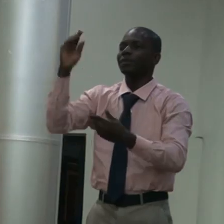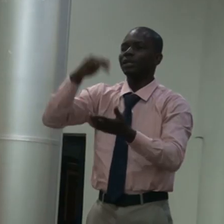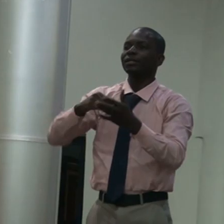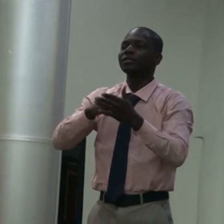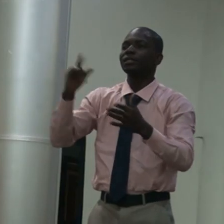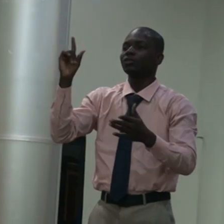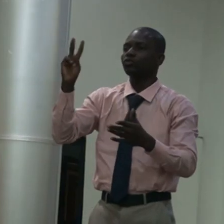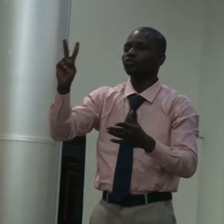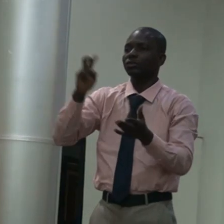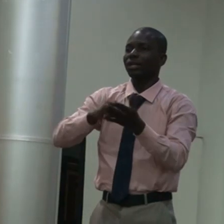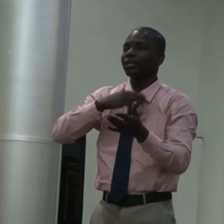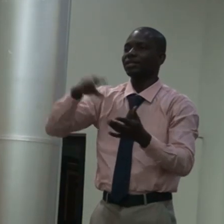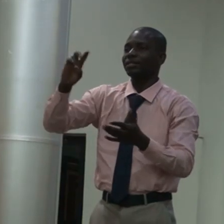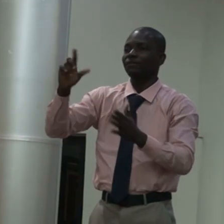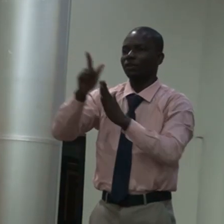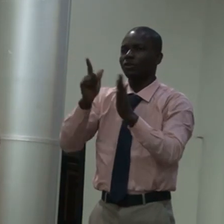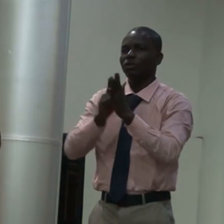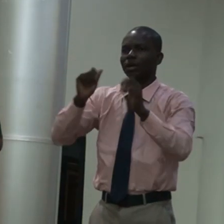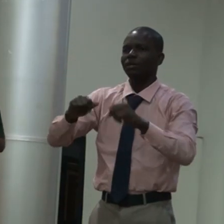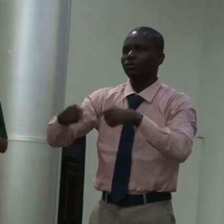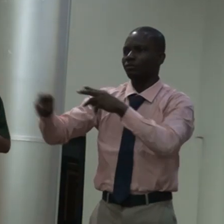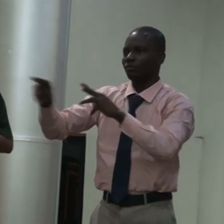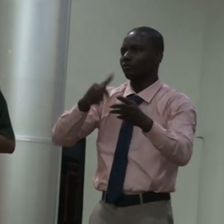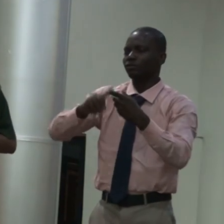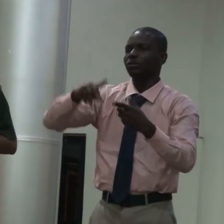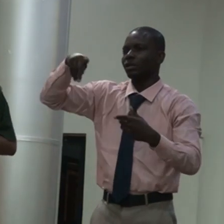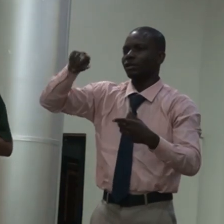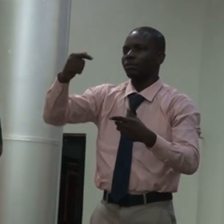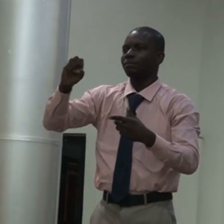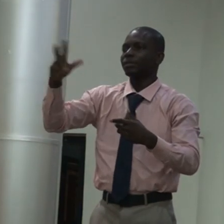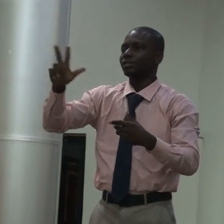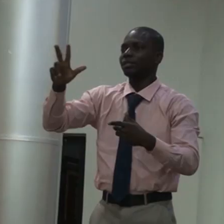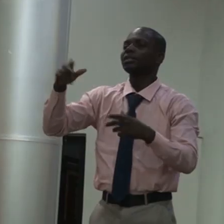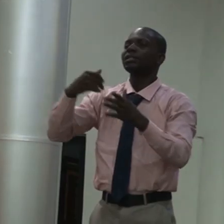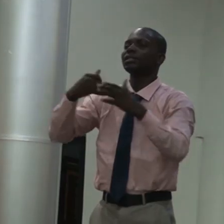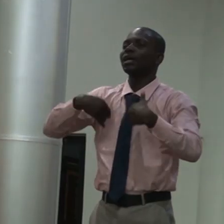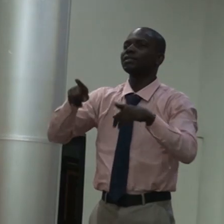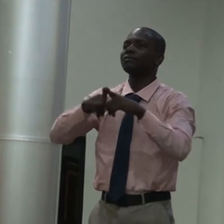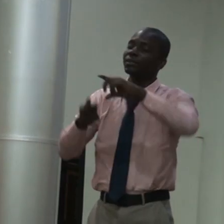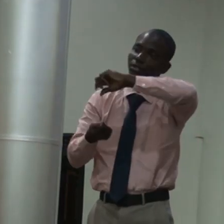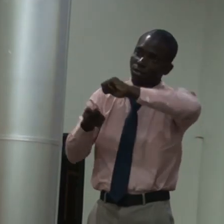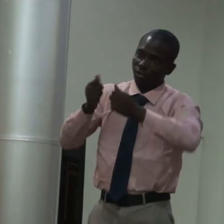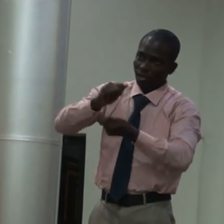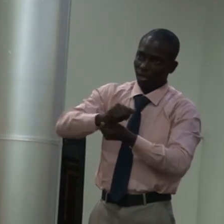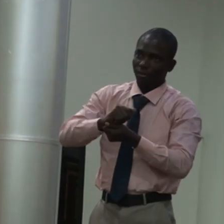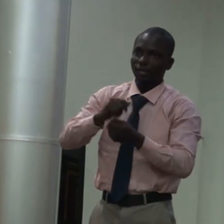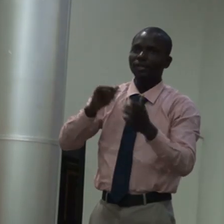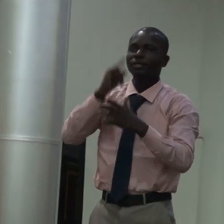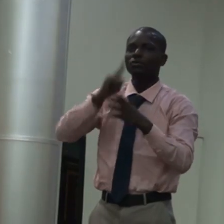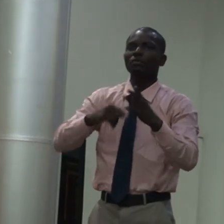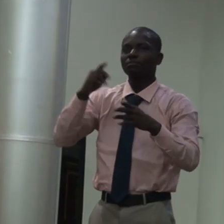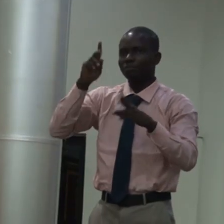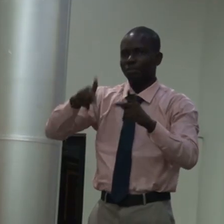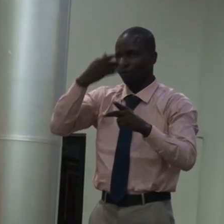a 2007 law, can you scroll to page 3? But it has been also amended. That's what people forget. It's